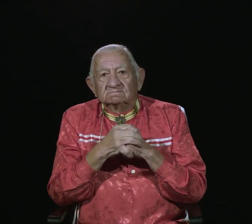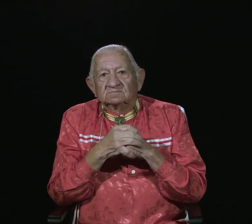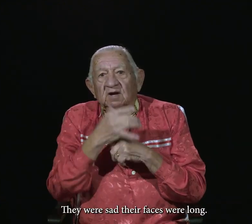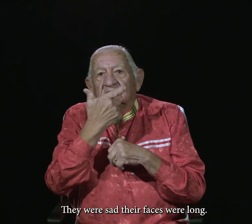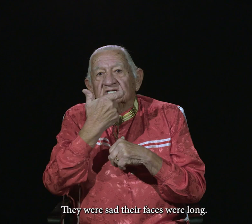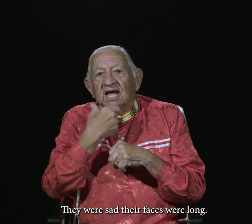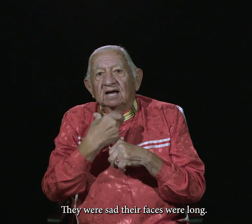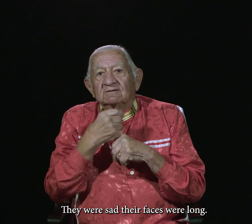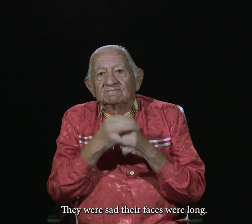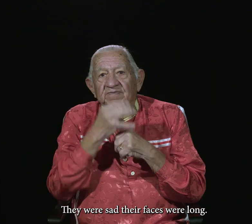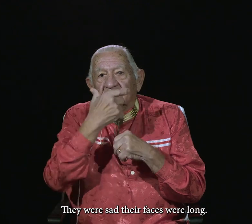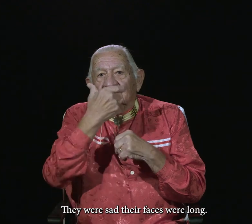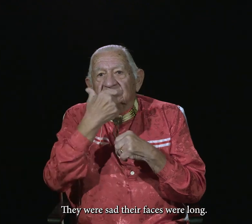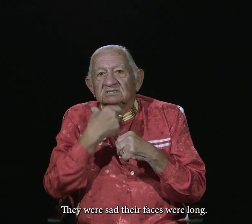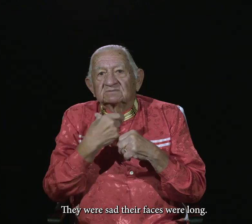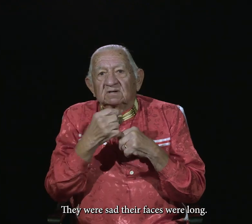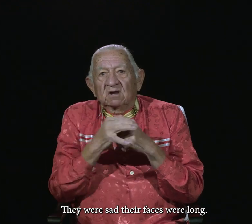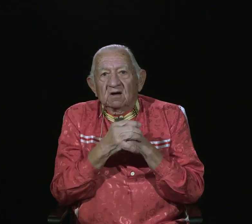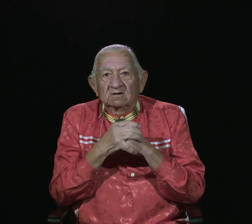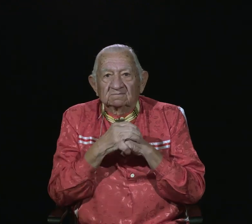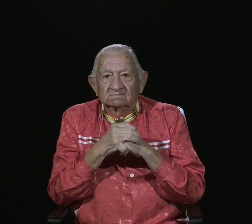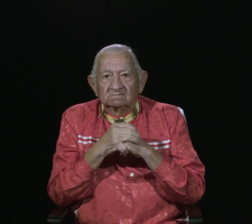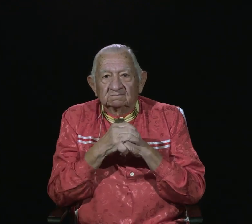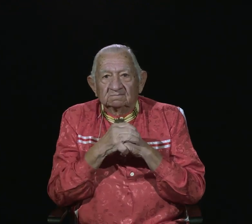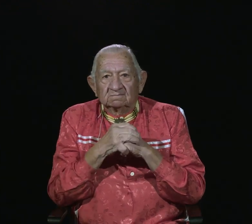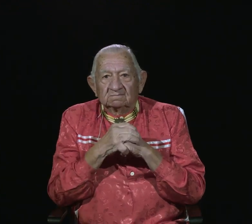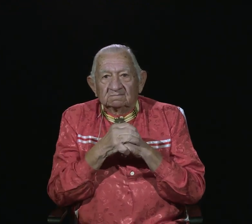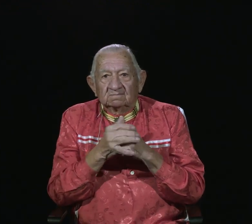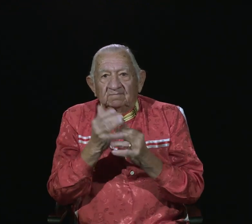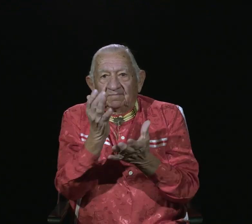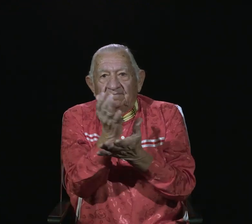They were sad. Their faces were long.